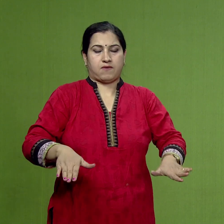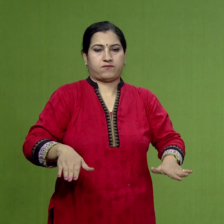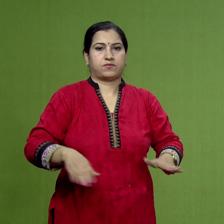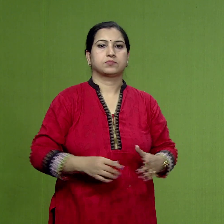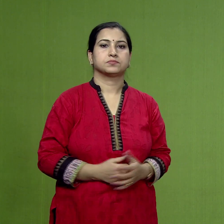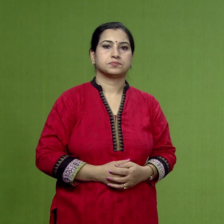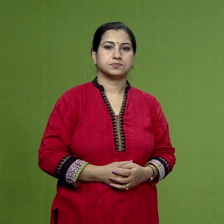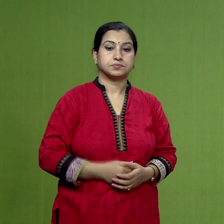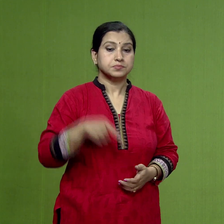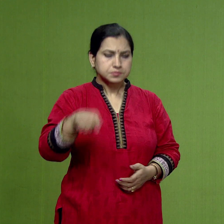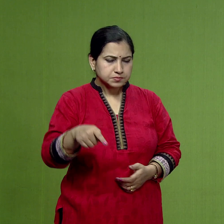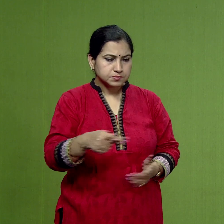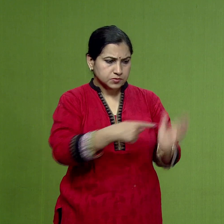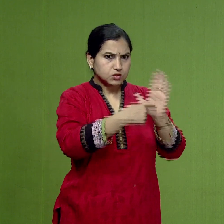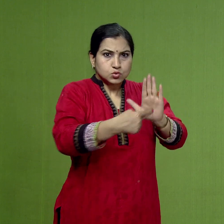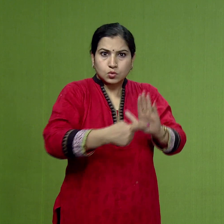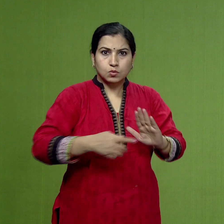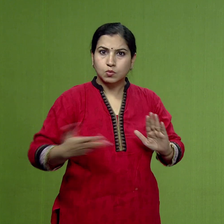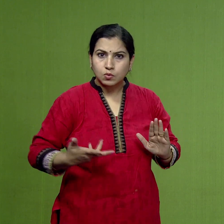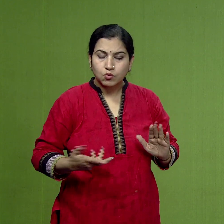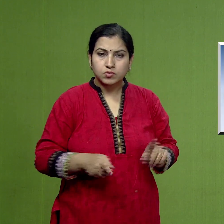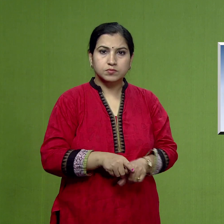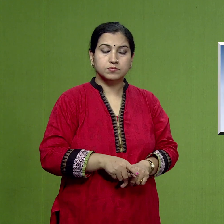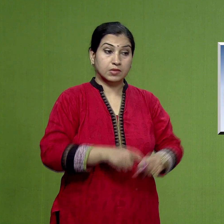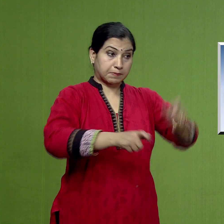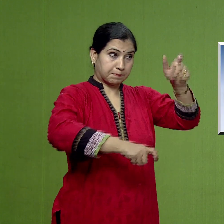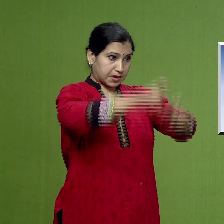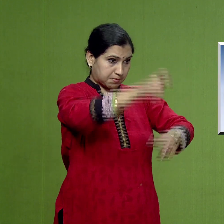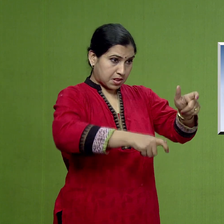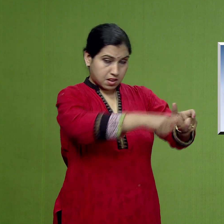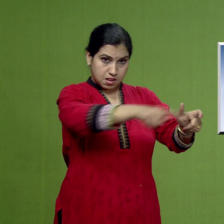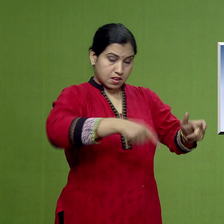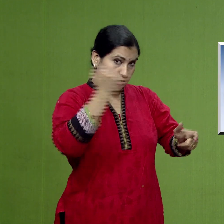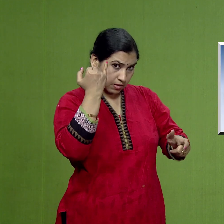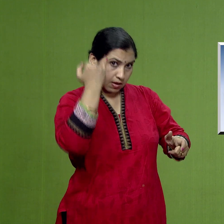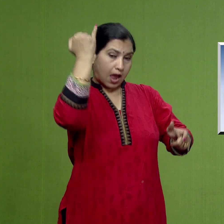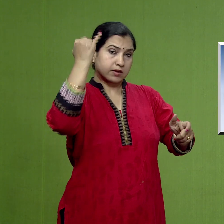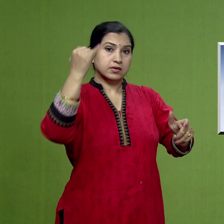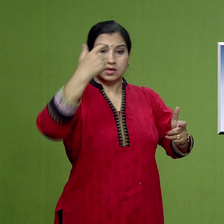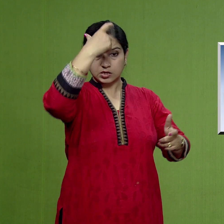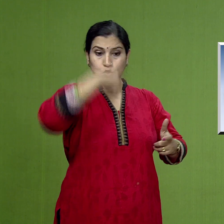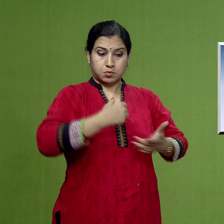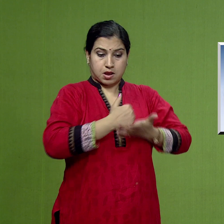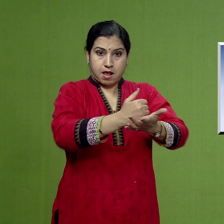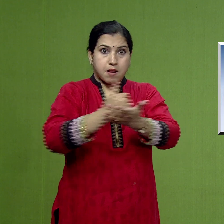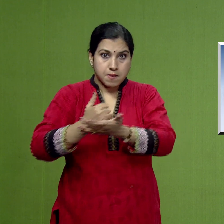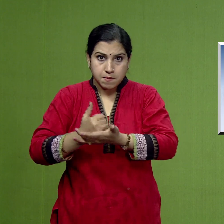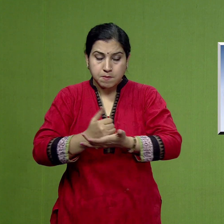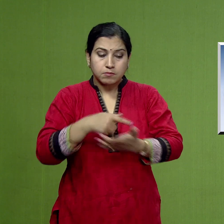This suggests that the idea of people being a human resource has gained